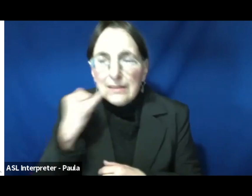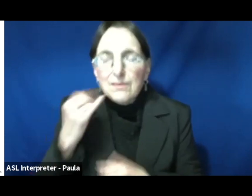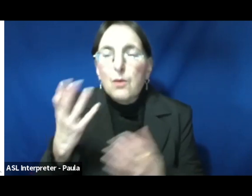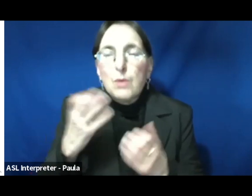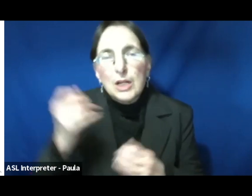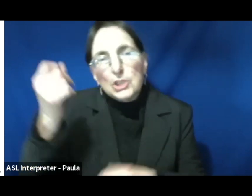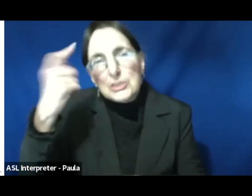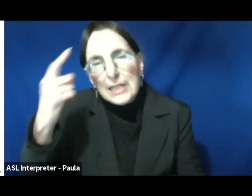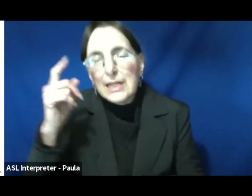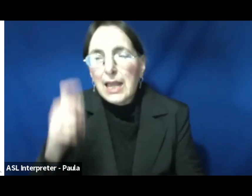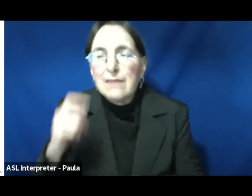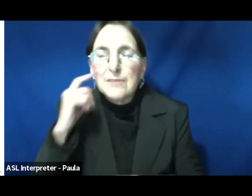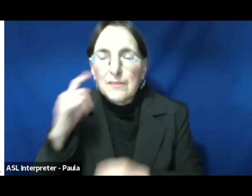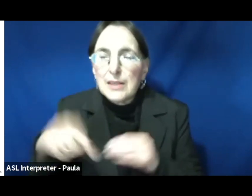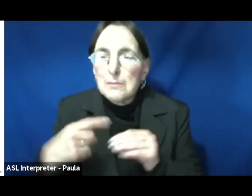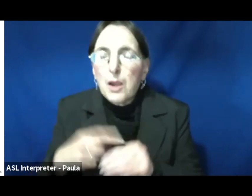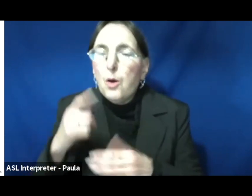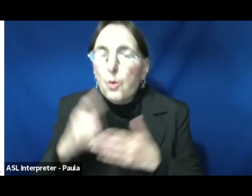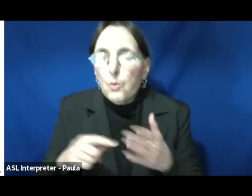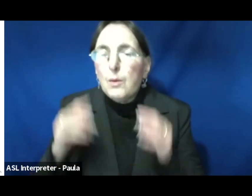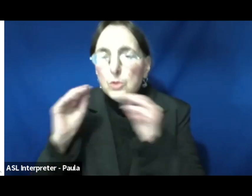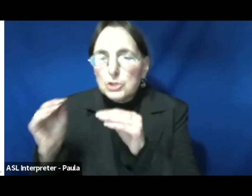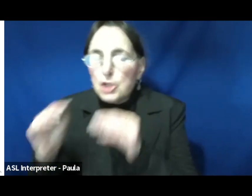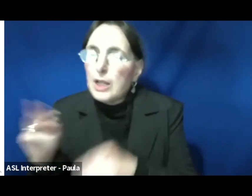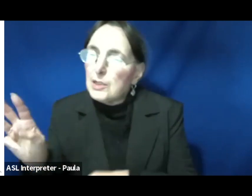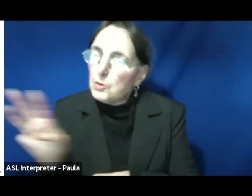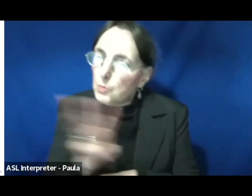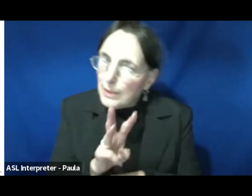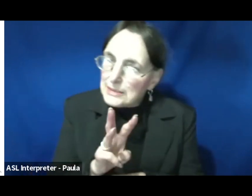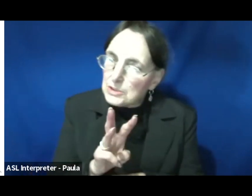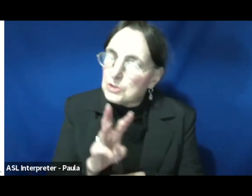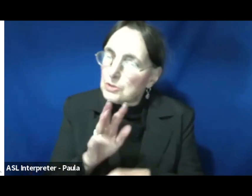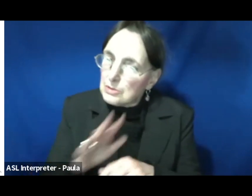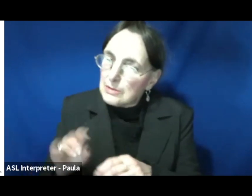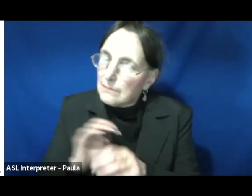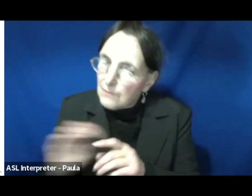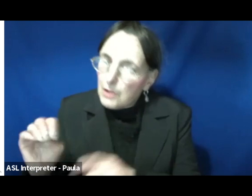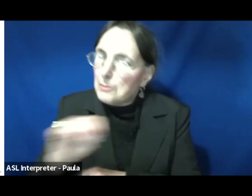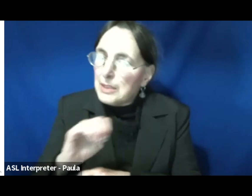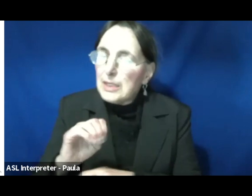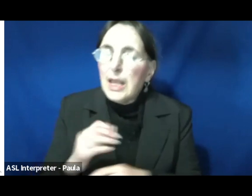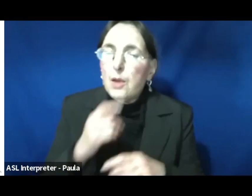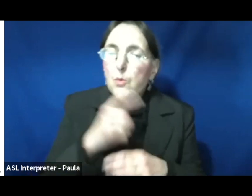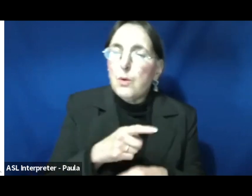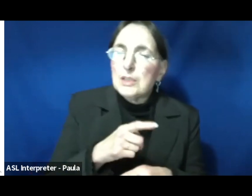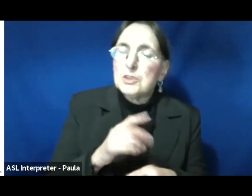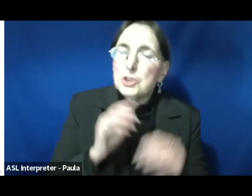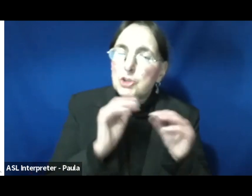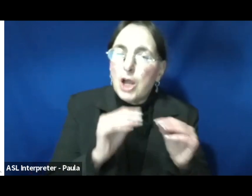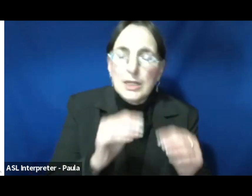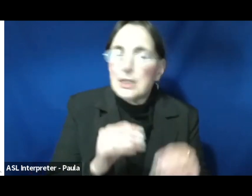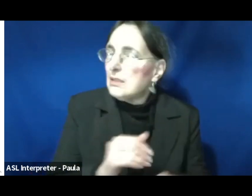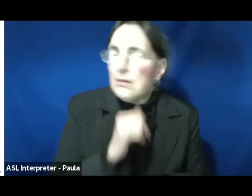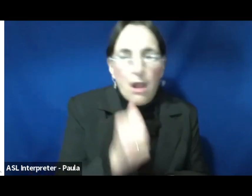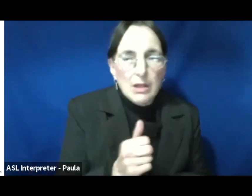about what I've been taught in the Western setting and what is taught in indigenous informal learning settings. And I realized that